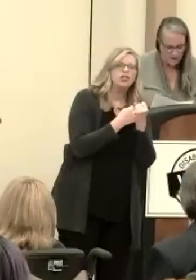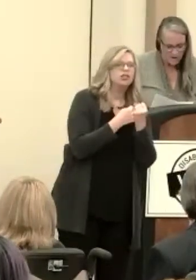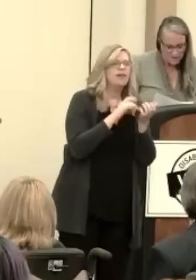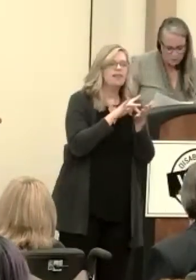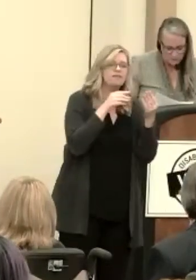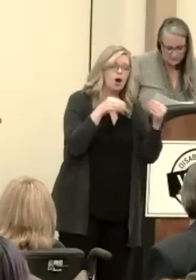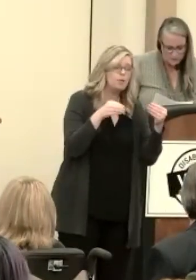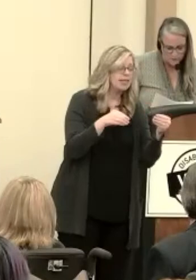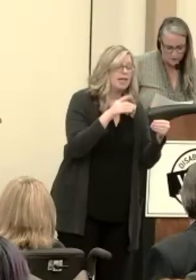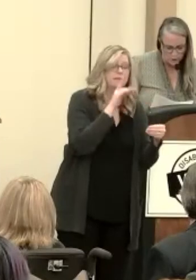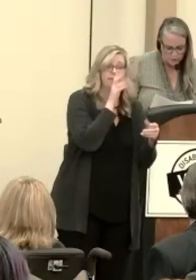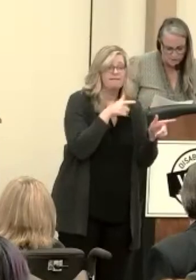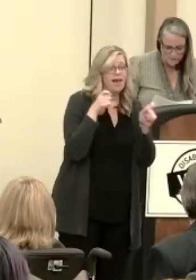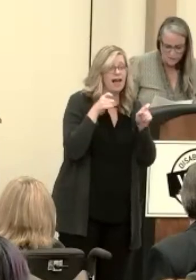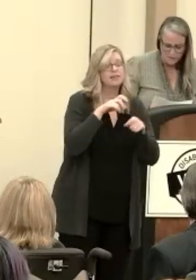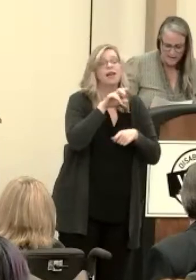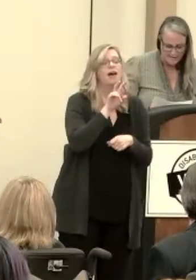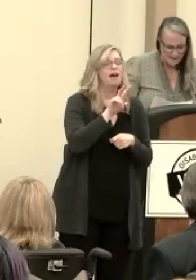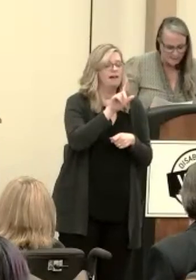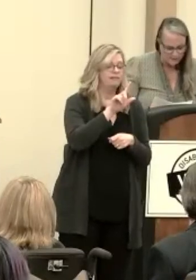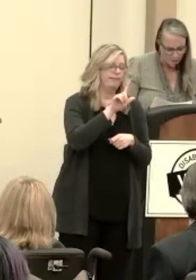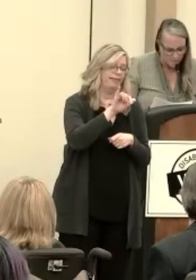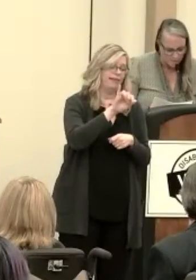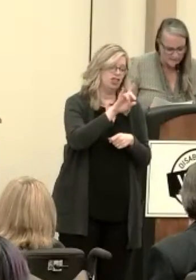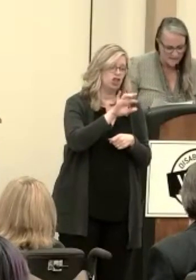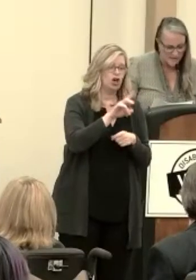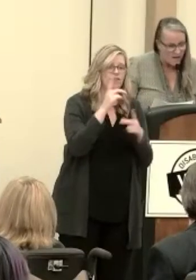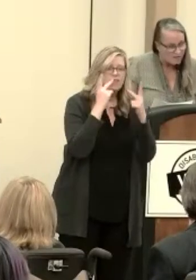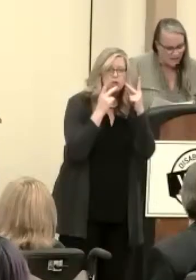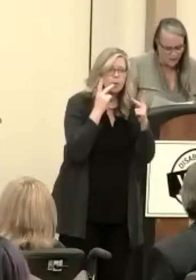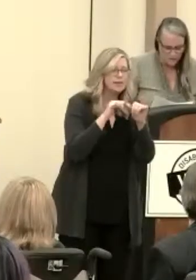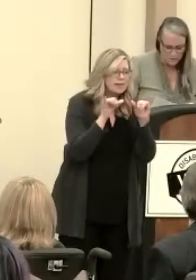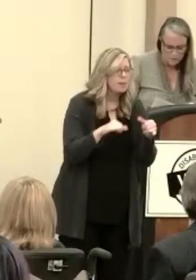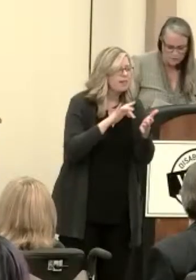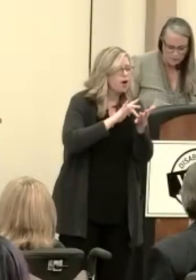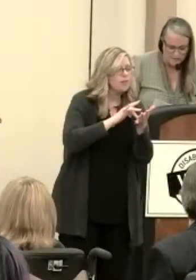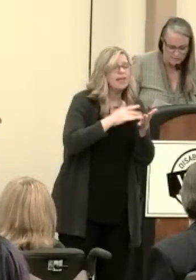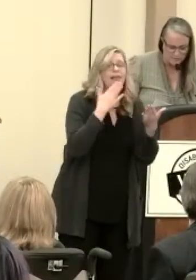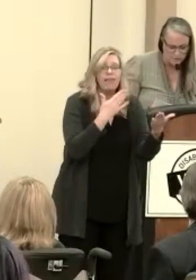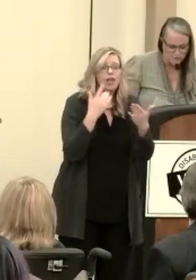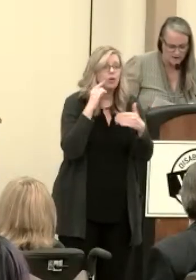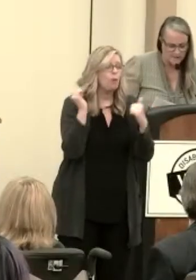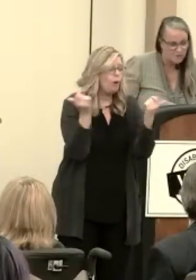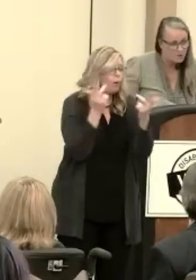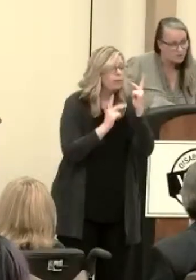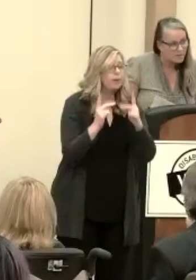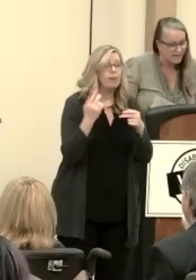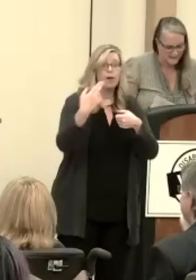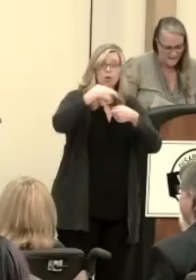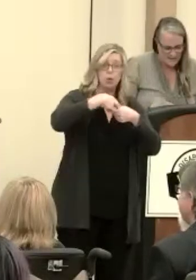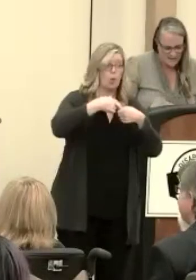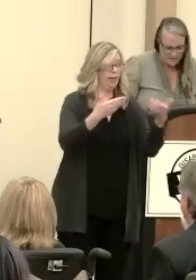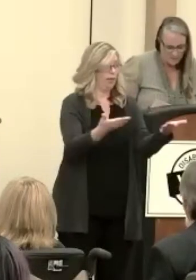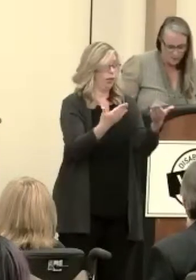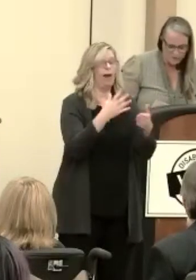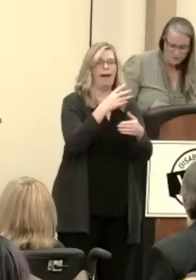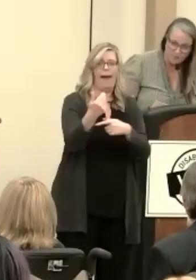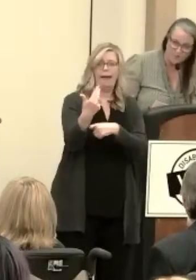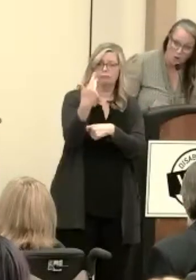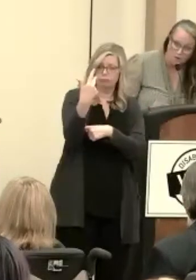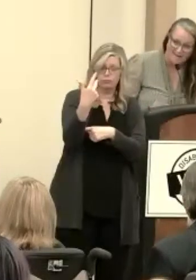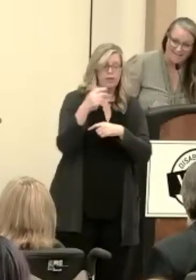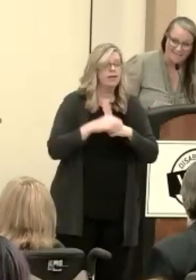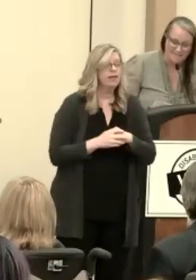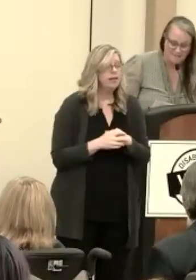Video, Visual Lizard Inclusion System, and Ebling Pharmacy. Thank you to those who have joined in person or via streaming. The importance